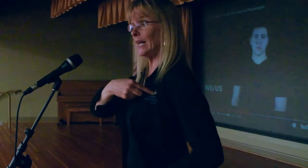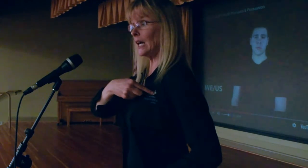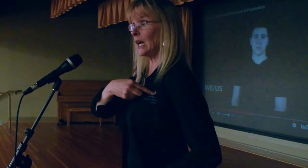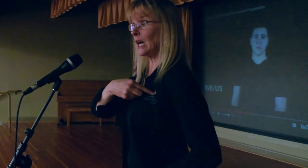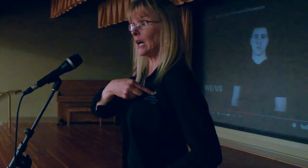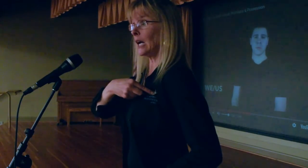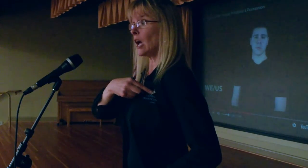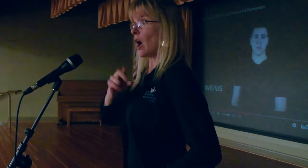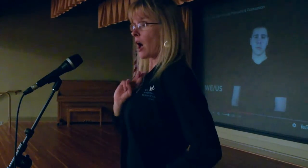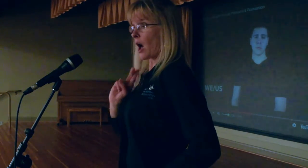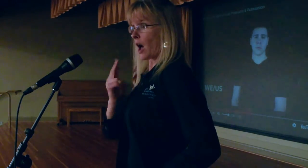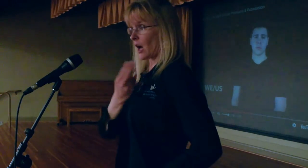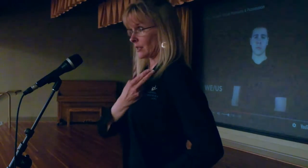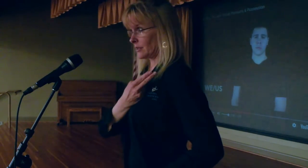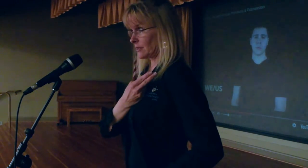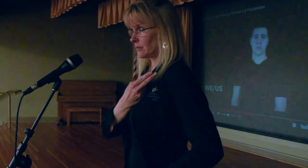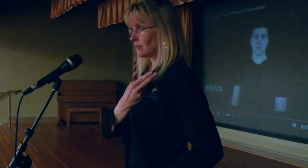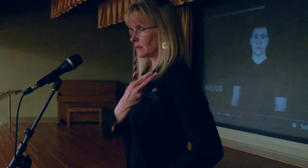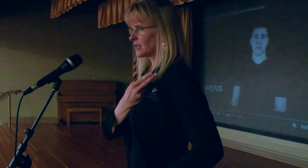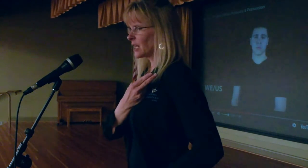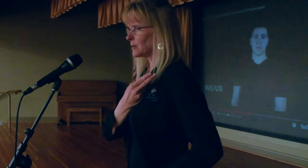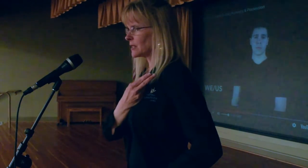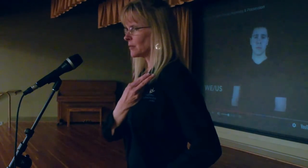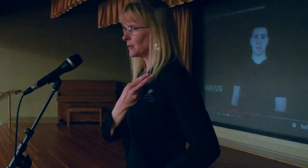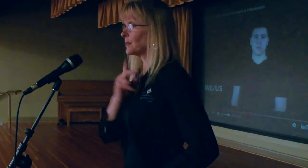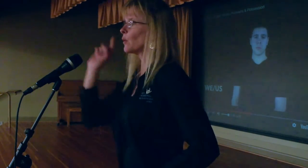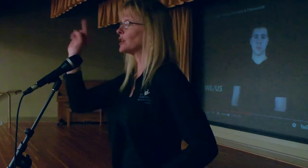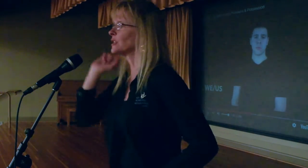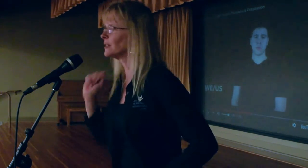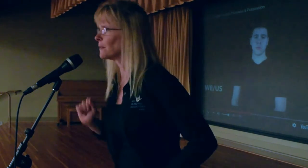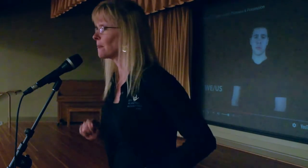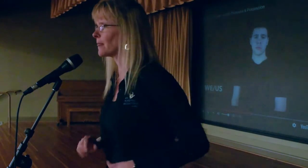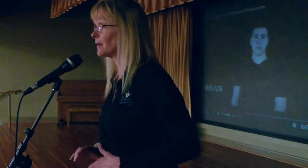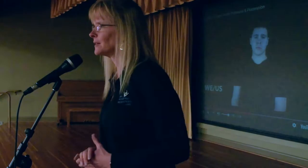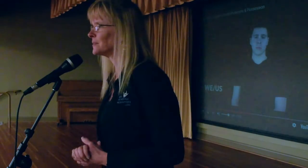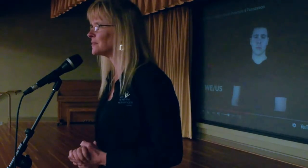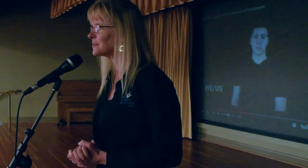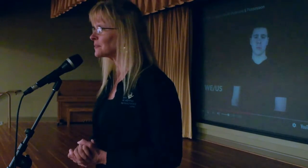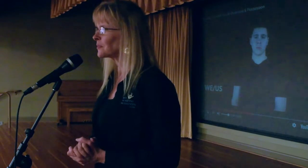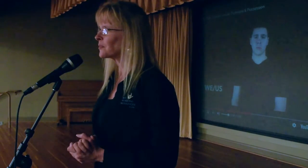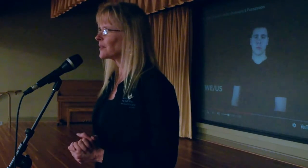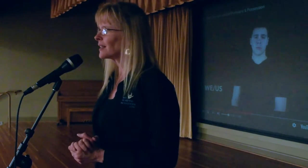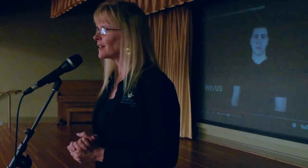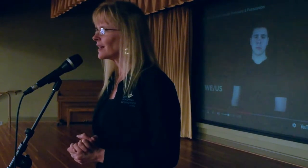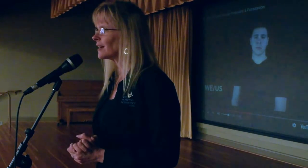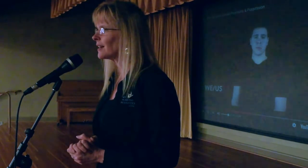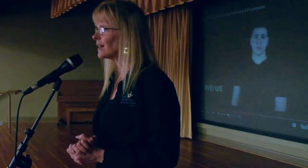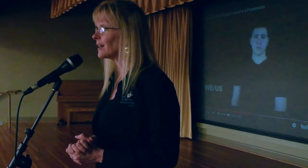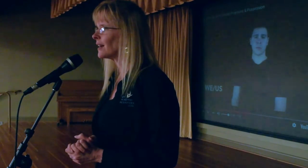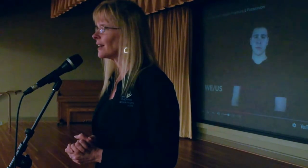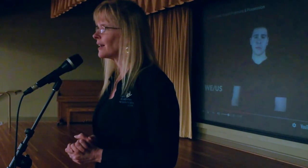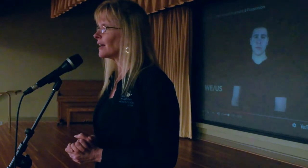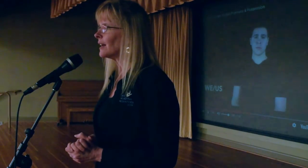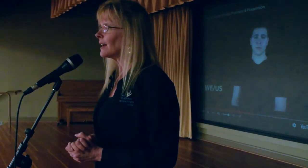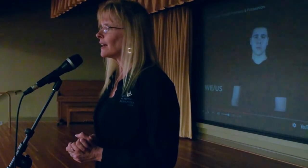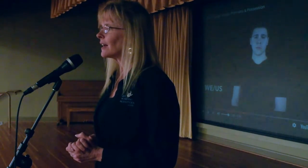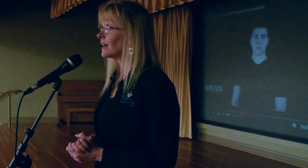We, us. Let's keep it simple. Question. Is these just pointing down, or is it like a